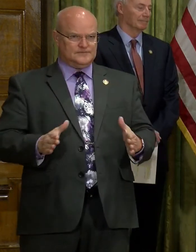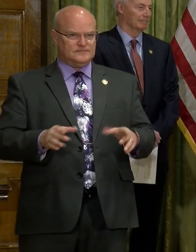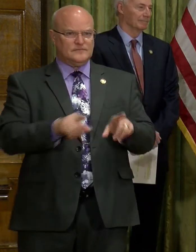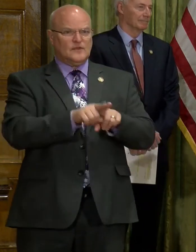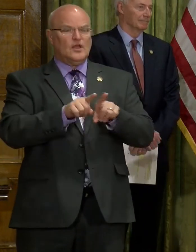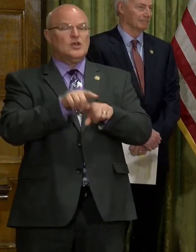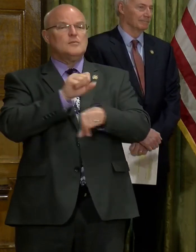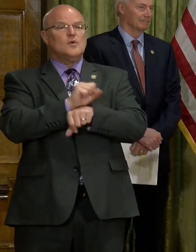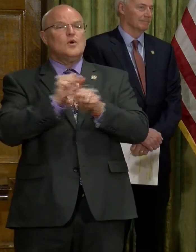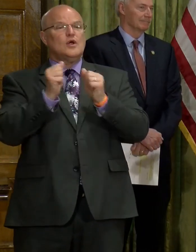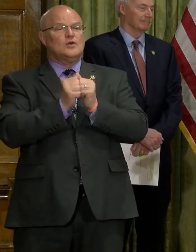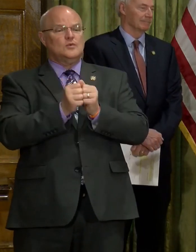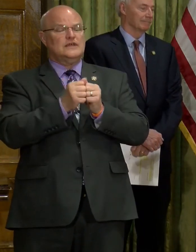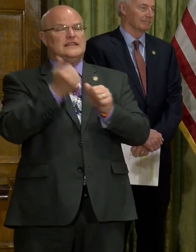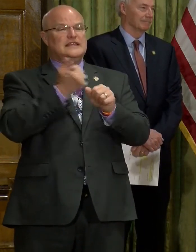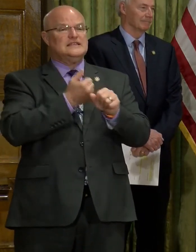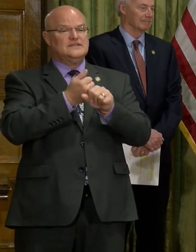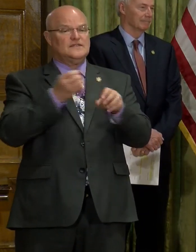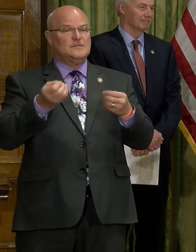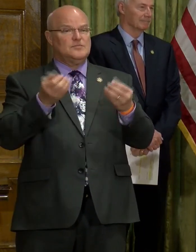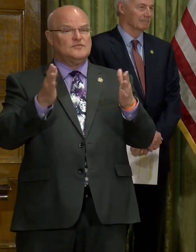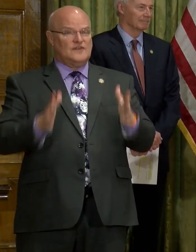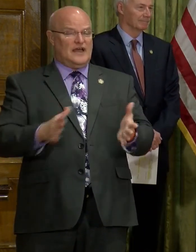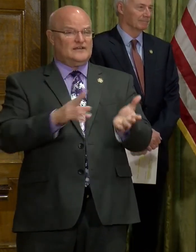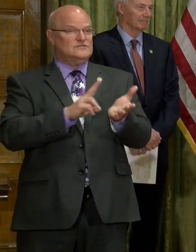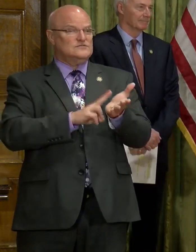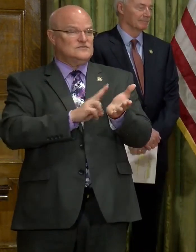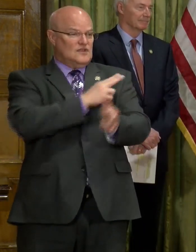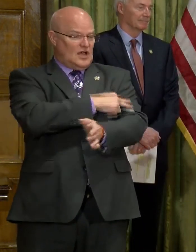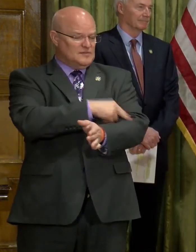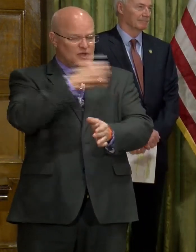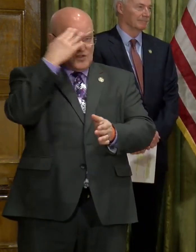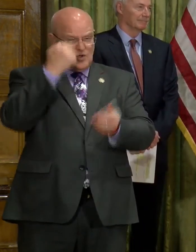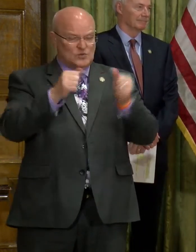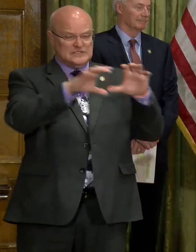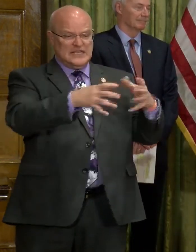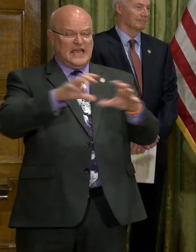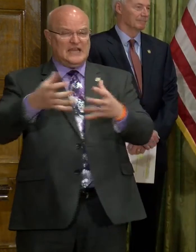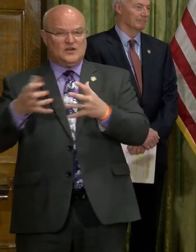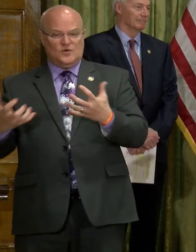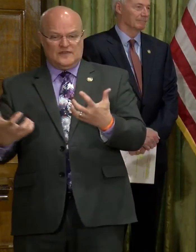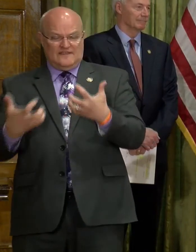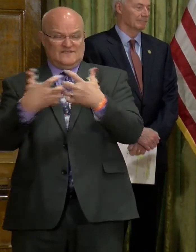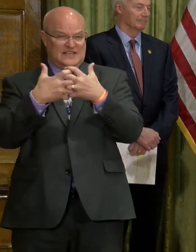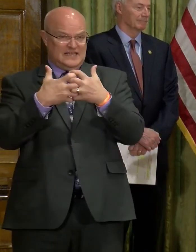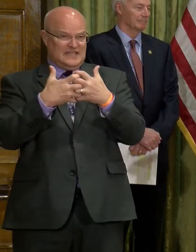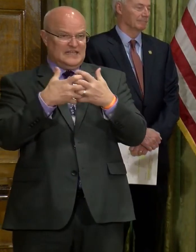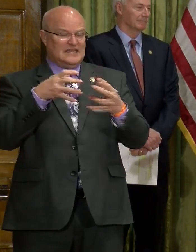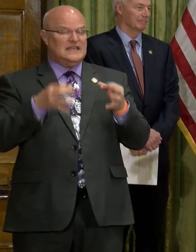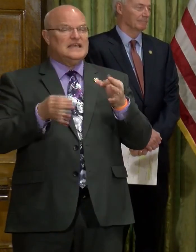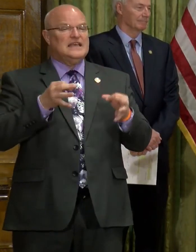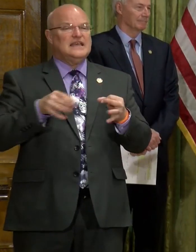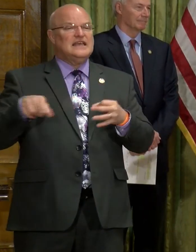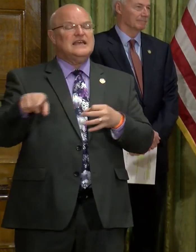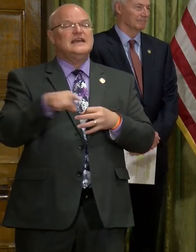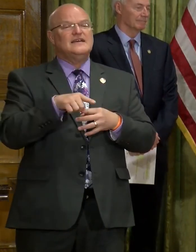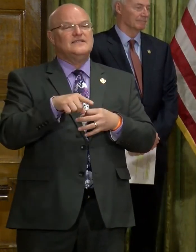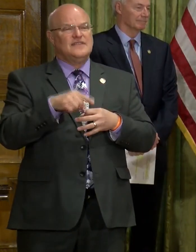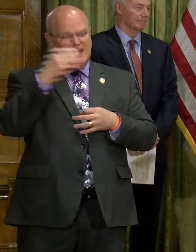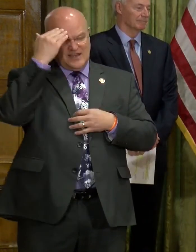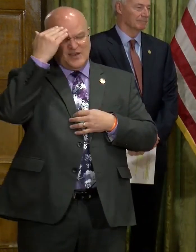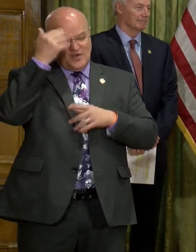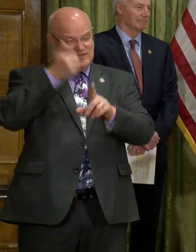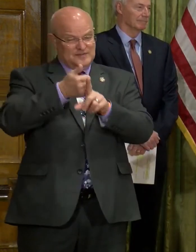also be working with each of the providers so they know which category they fit in, whether they